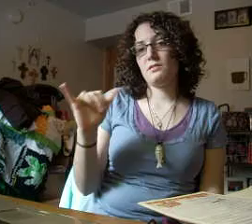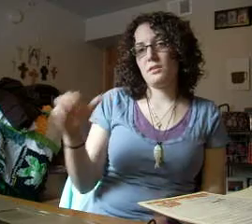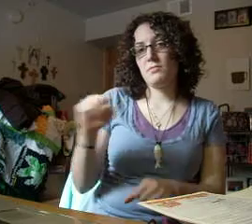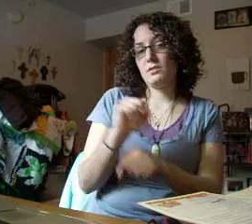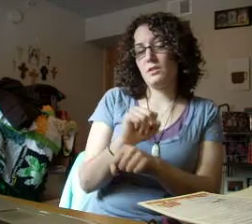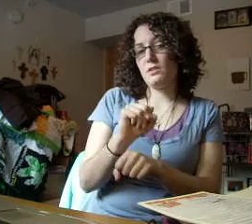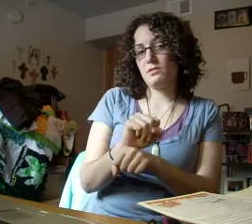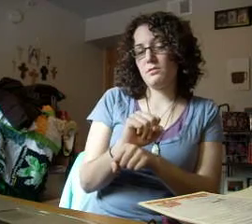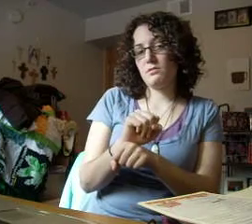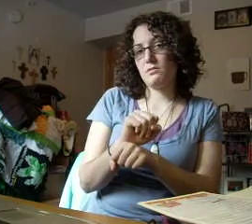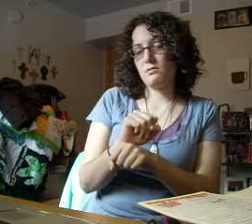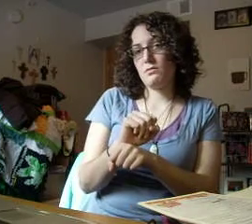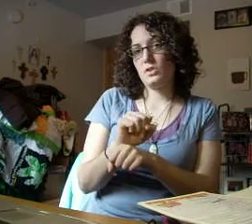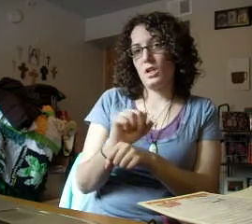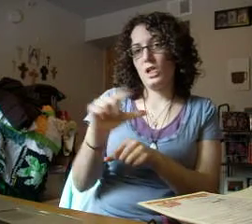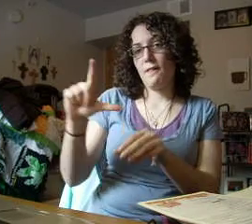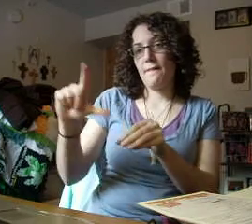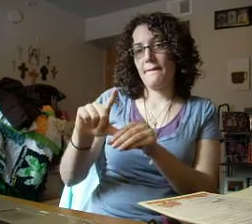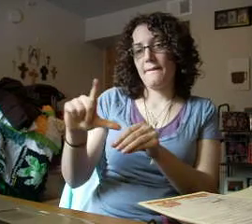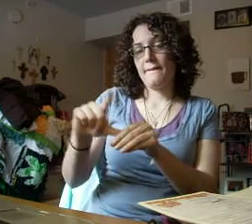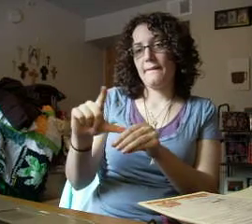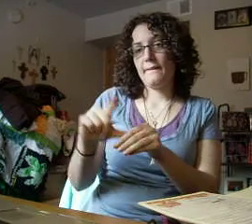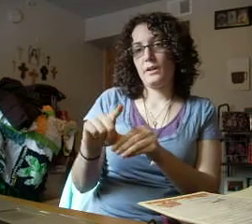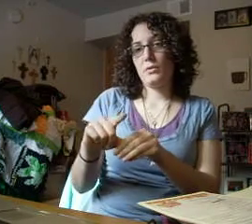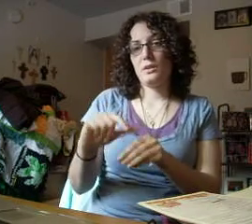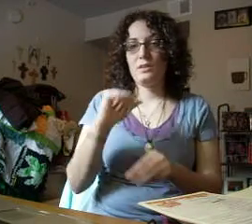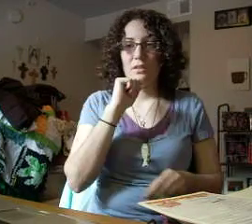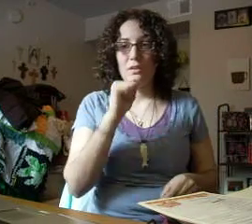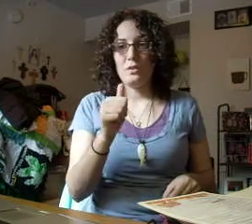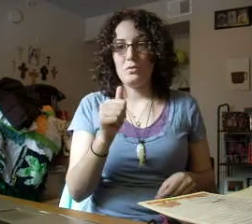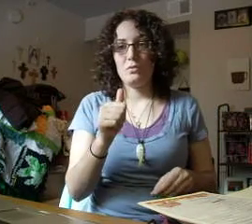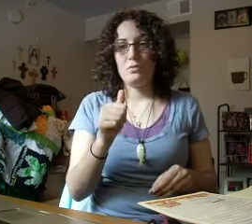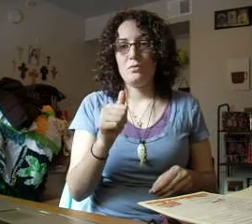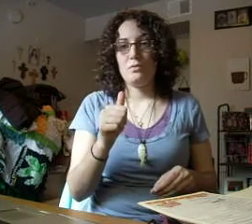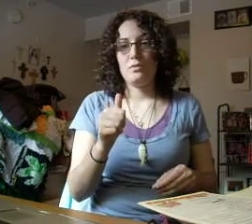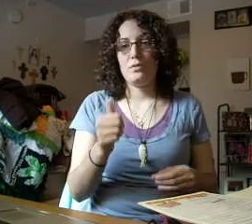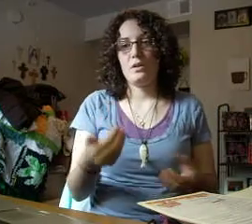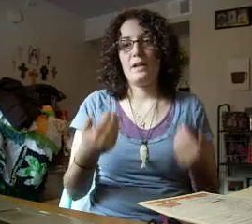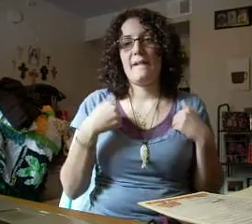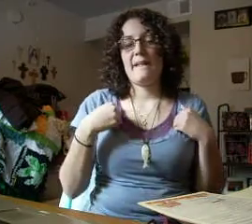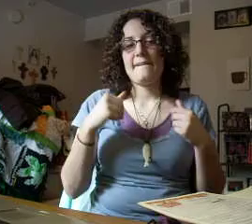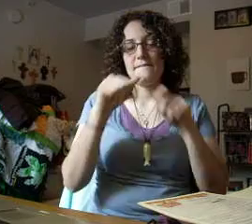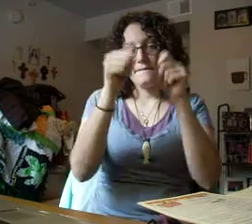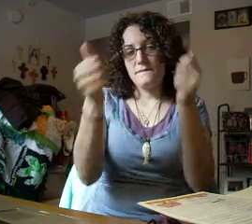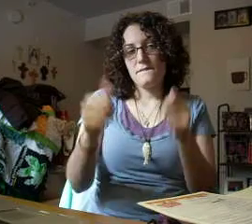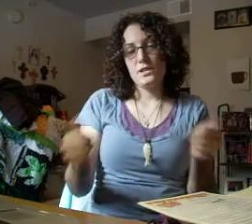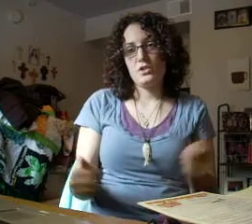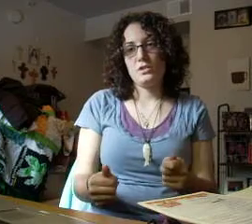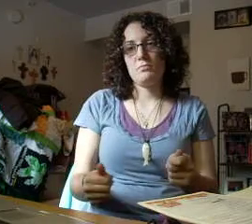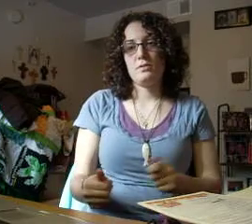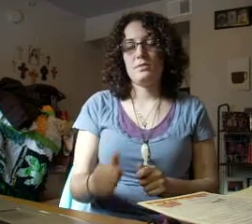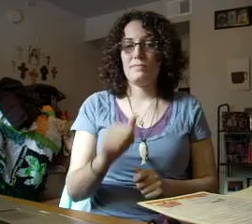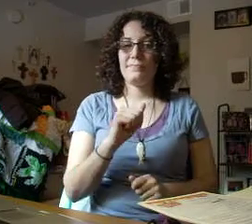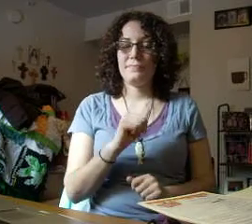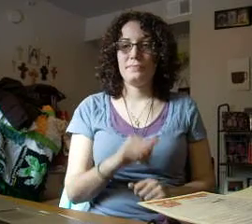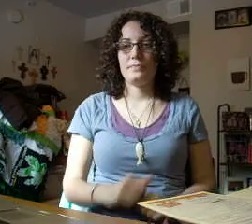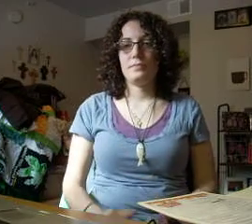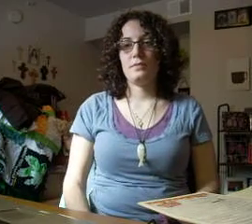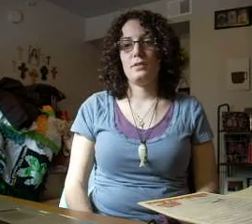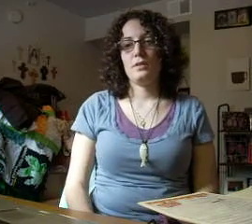solids, liquids have an indefinite shape. That's because even though the particles are close together, they are